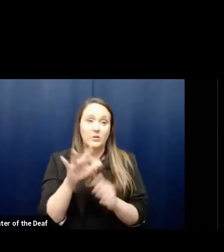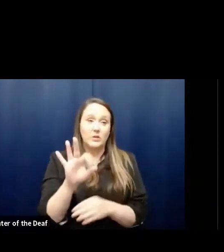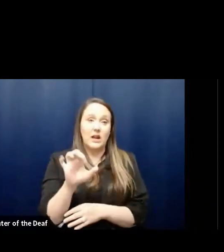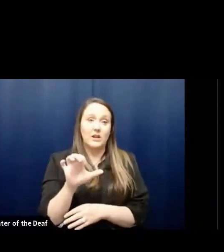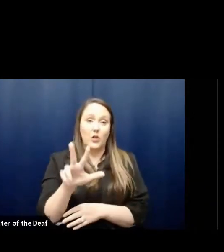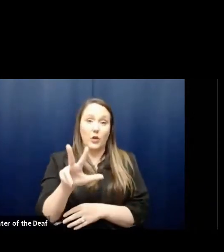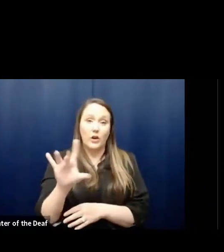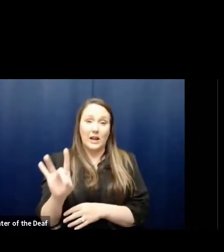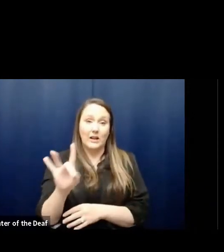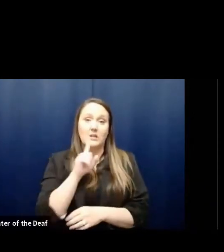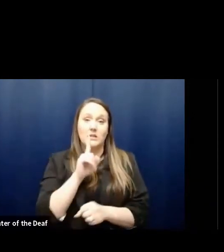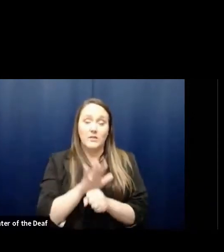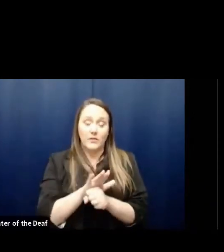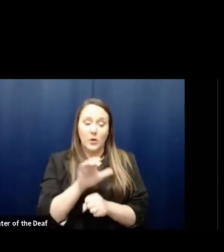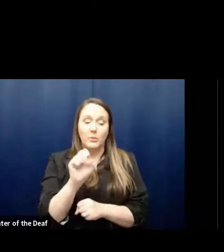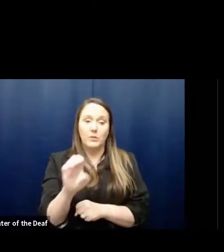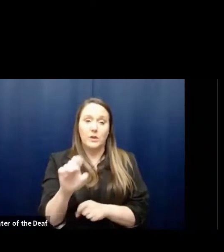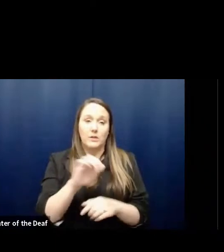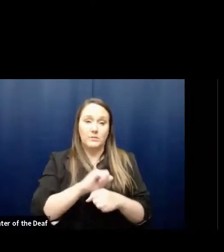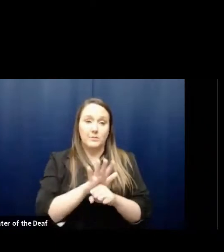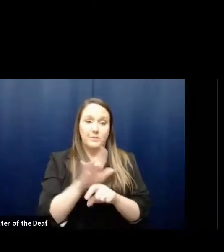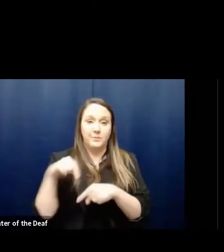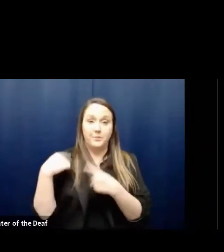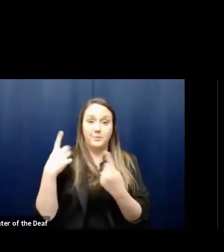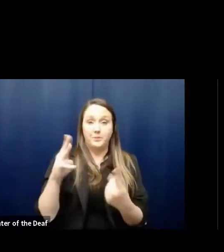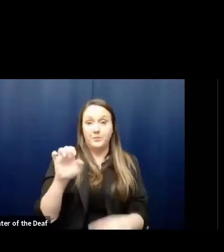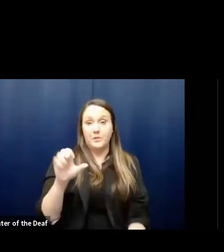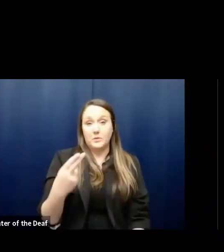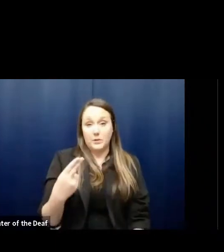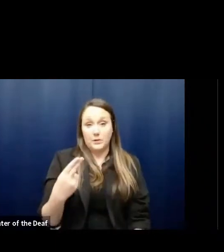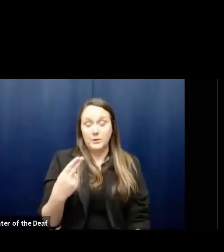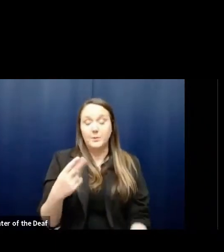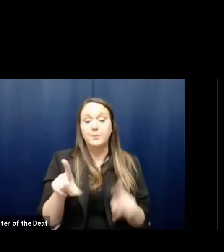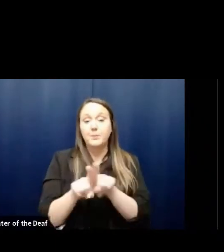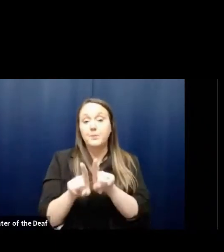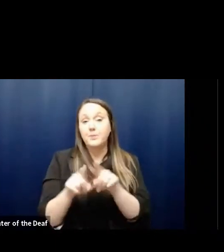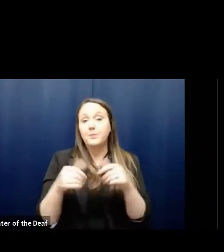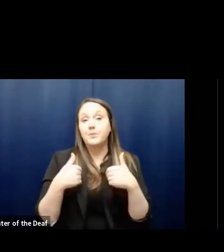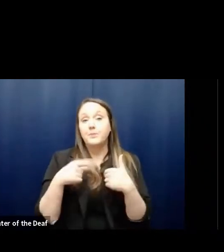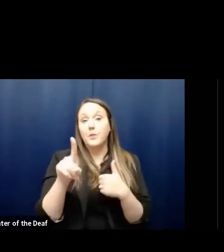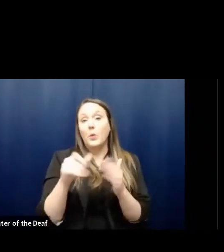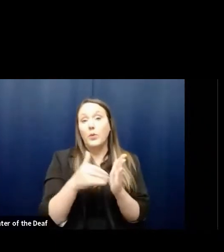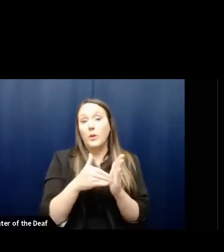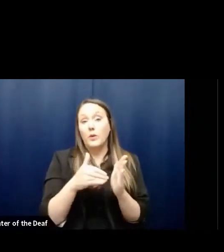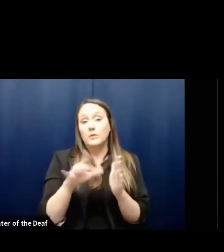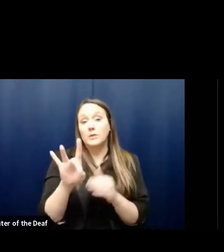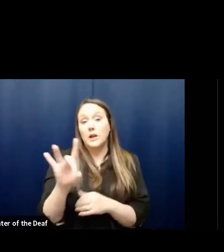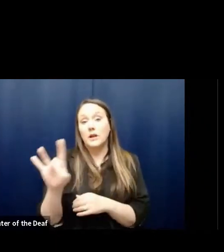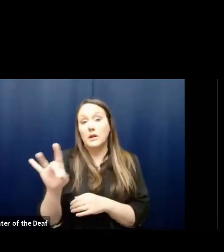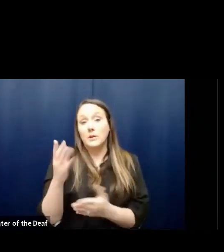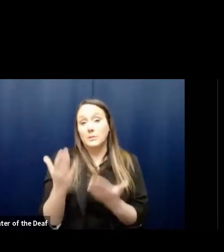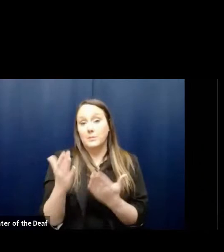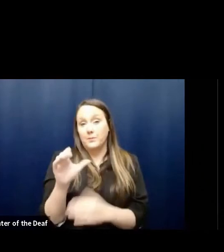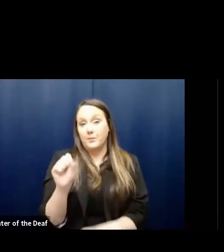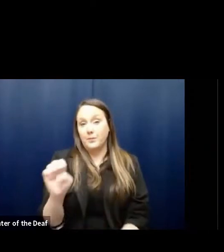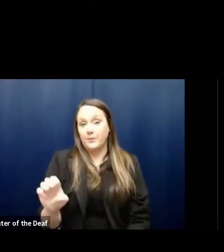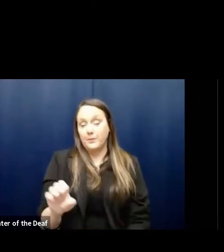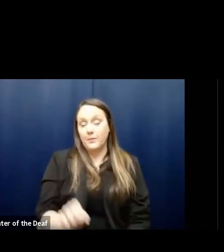18,938 confirmed cases of COVID since March. Additionally, we have 1,088 probable